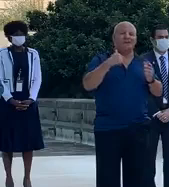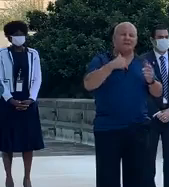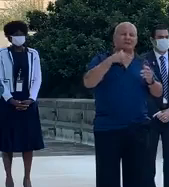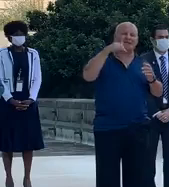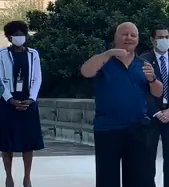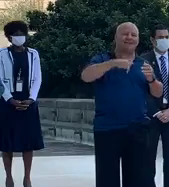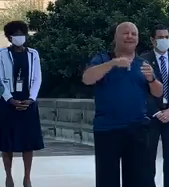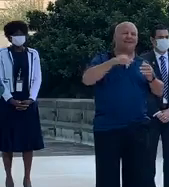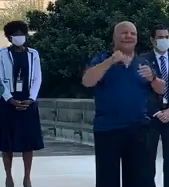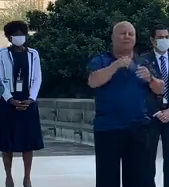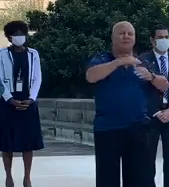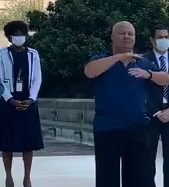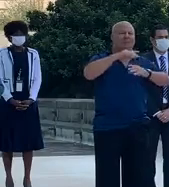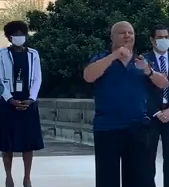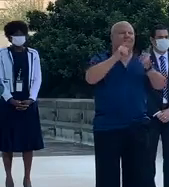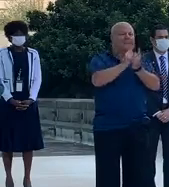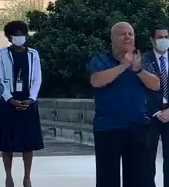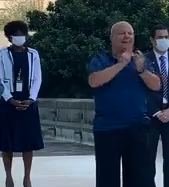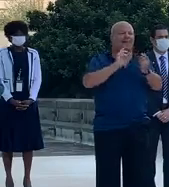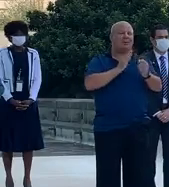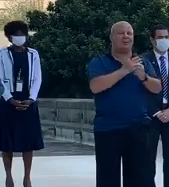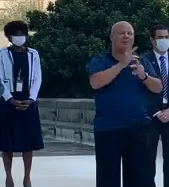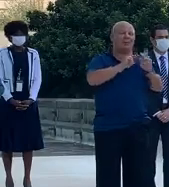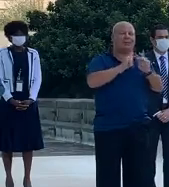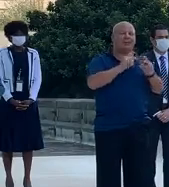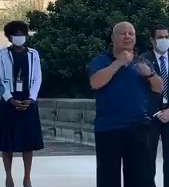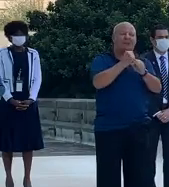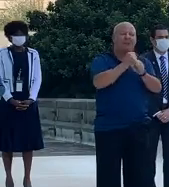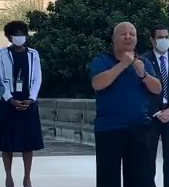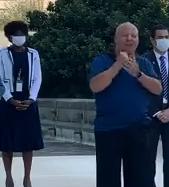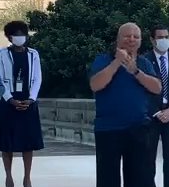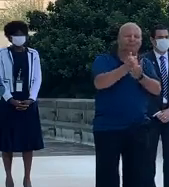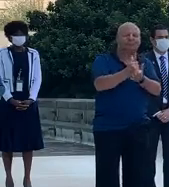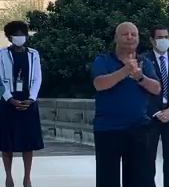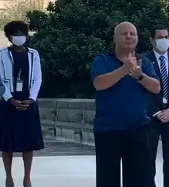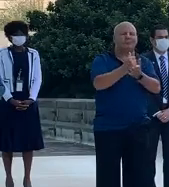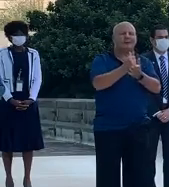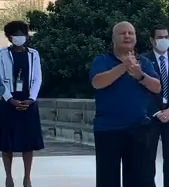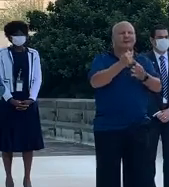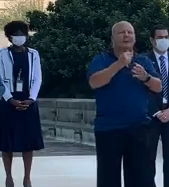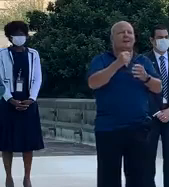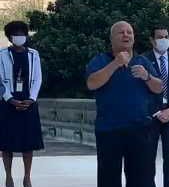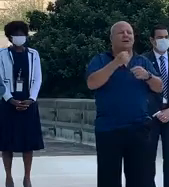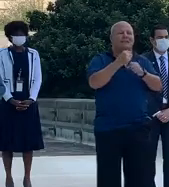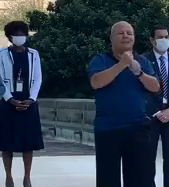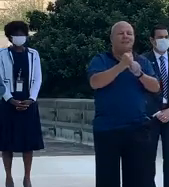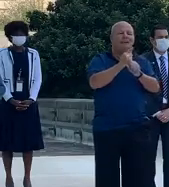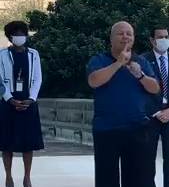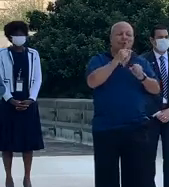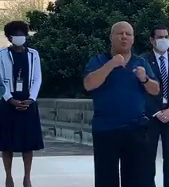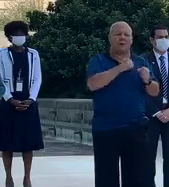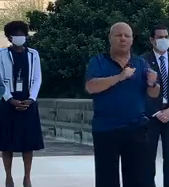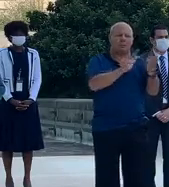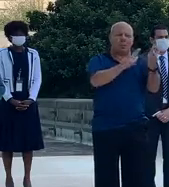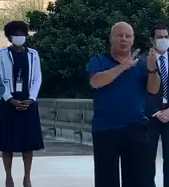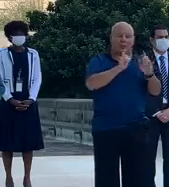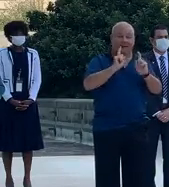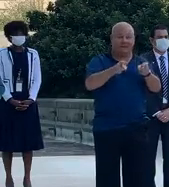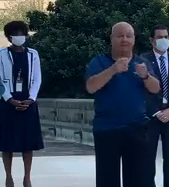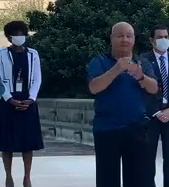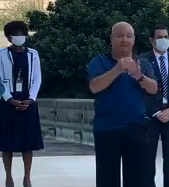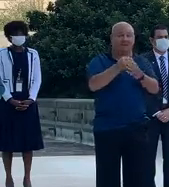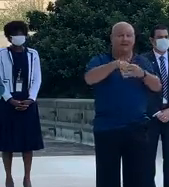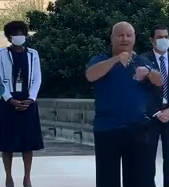our people where they are, being creative in our approach, but making sure we got it to our people in a timely manner, and where